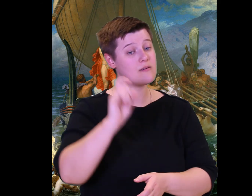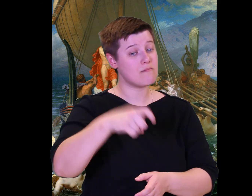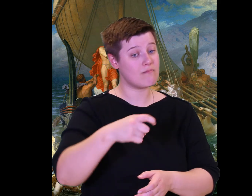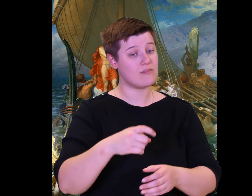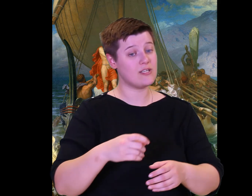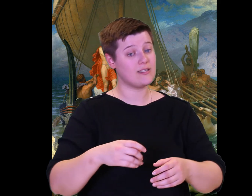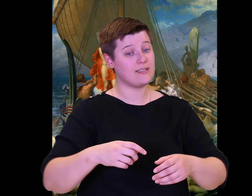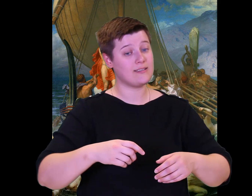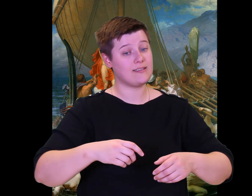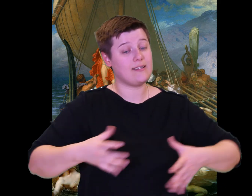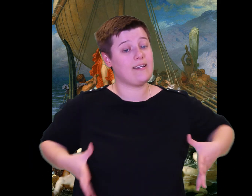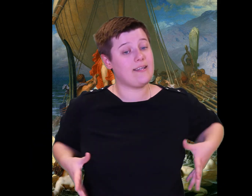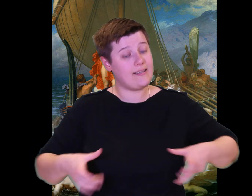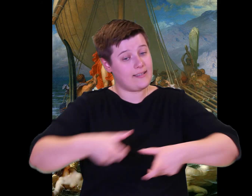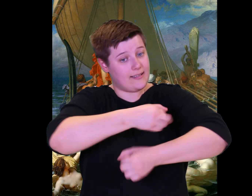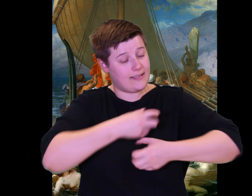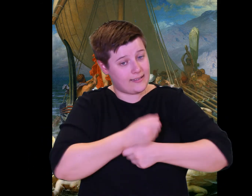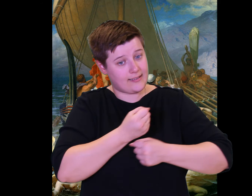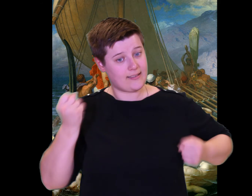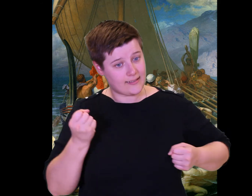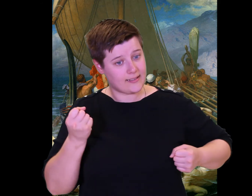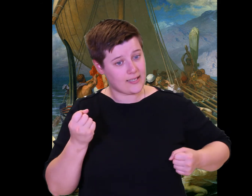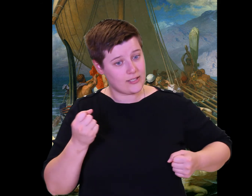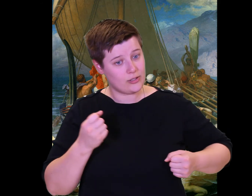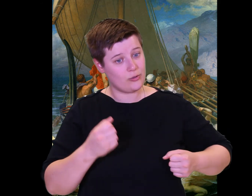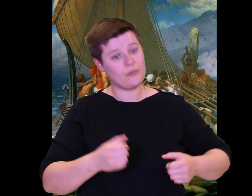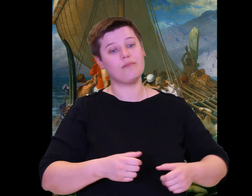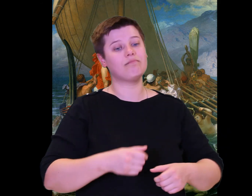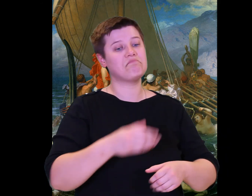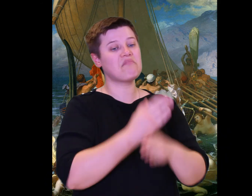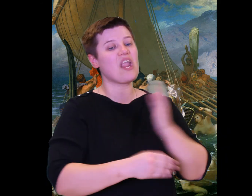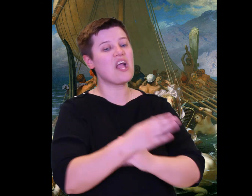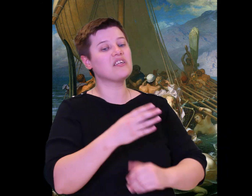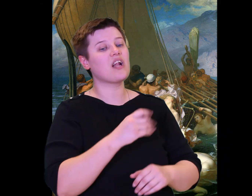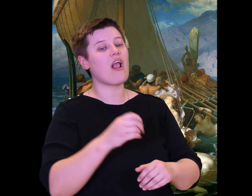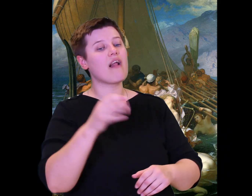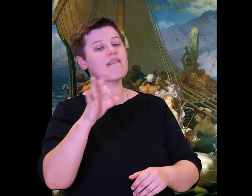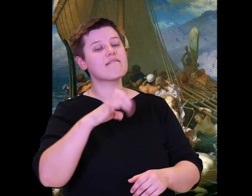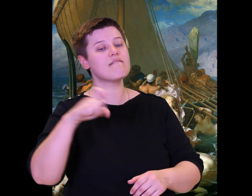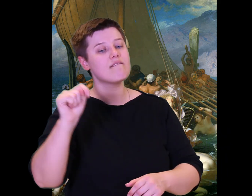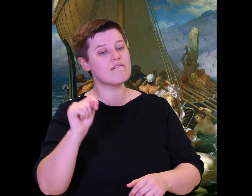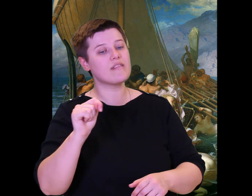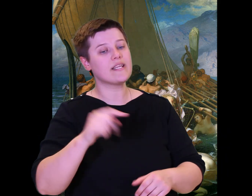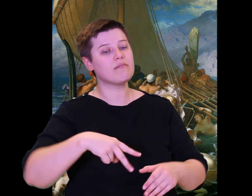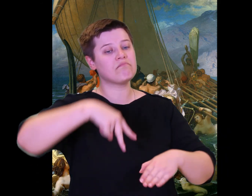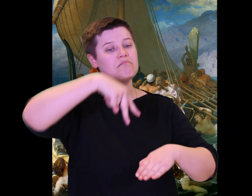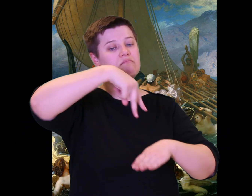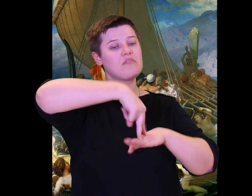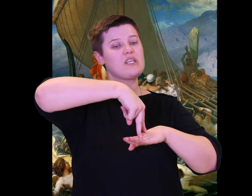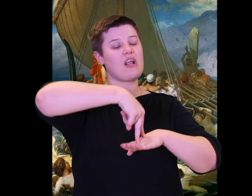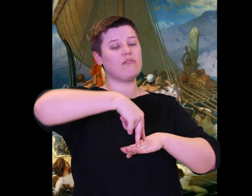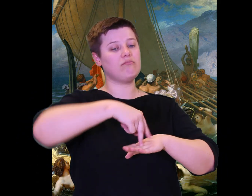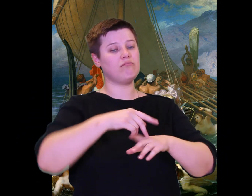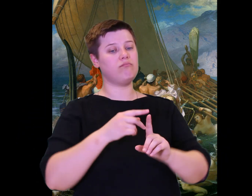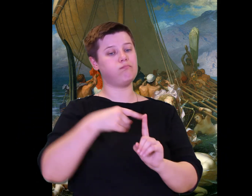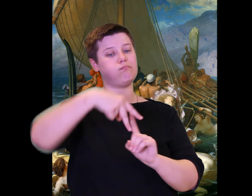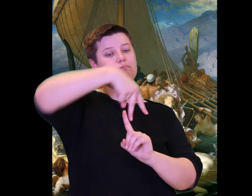I told her everything. The Lady Circe replied at last, "That quest is over now, so